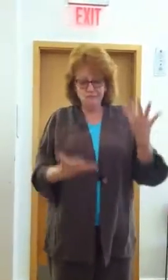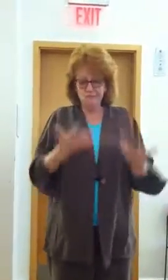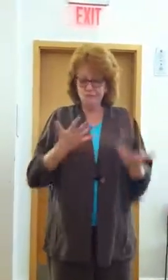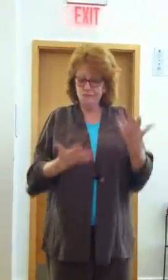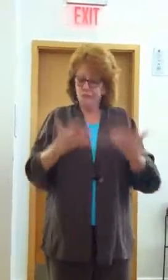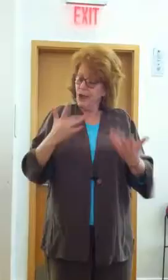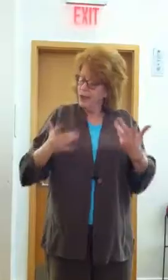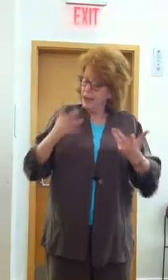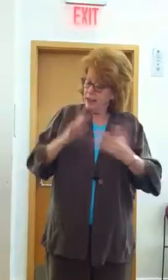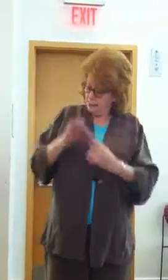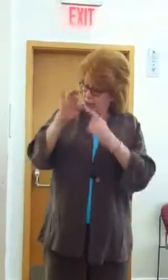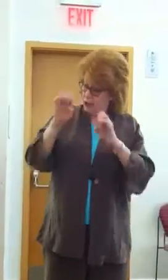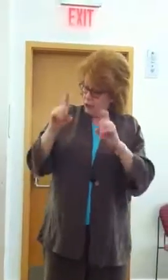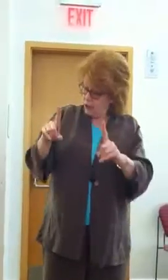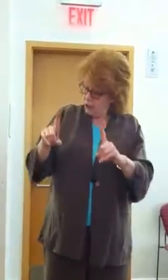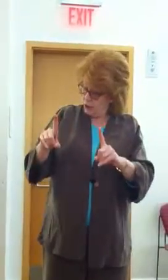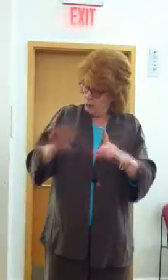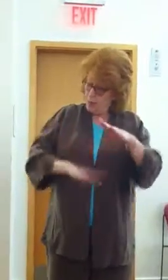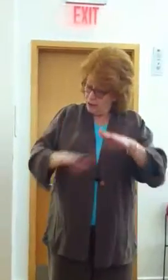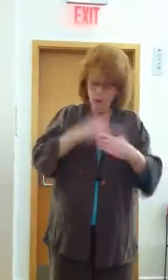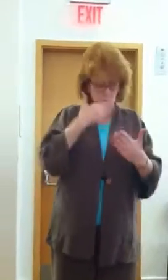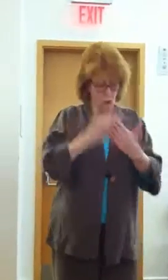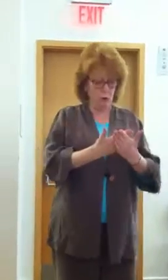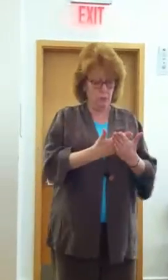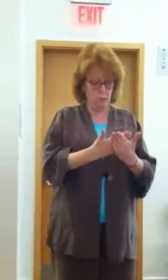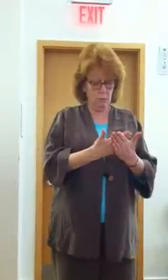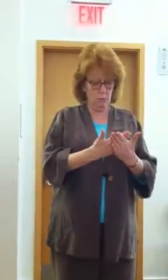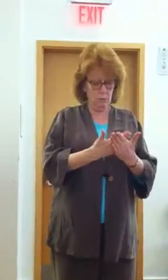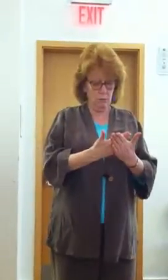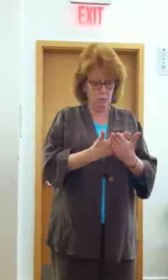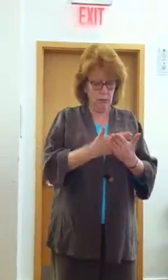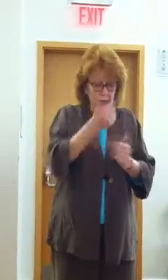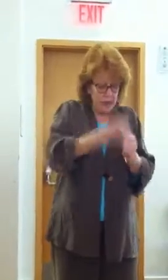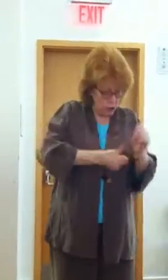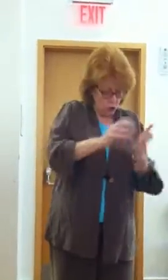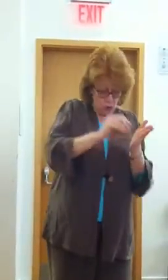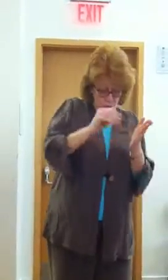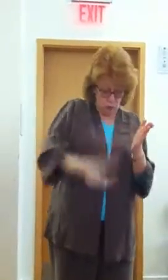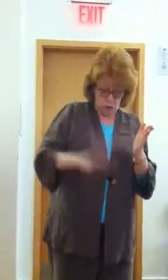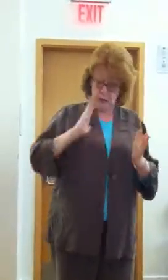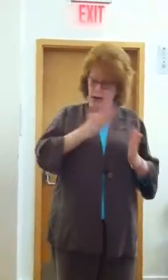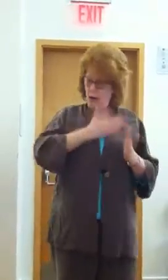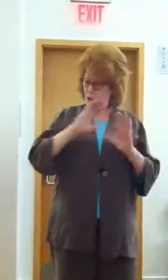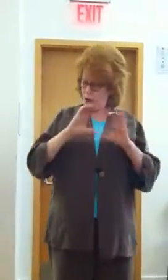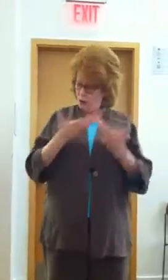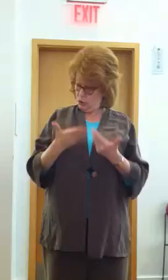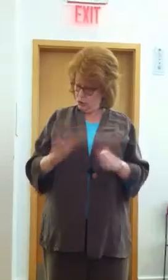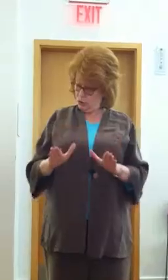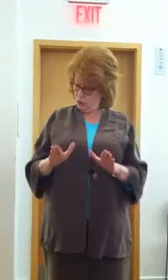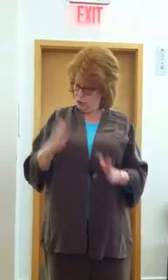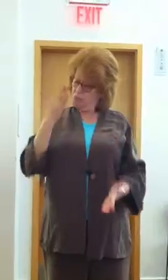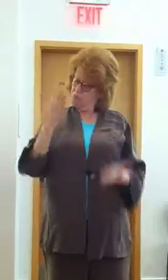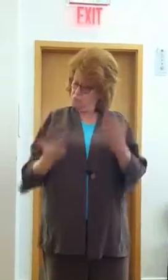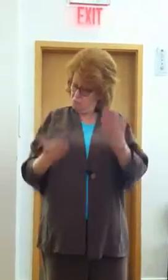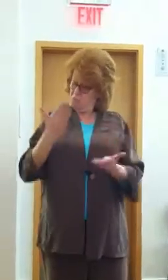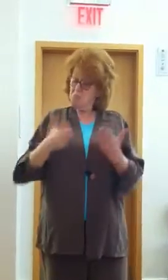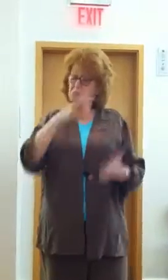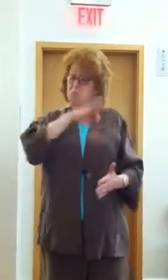is essentially good education. Each student in our classrooms could probably benefit from a good dose